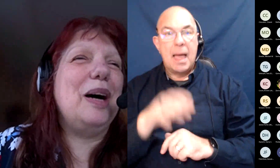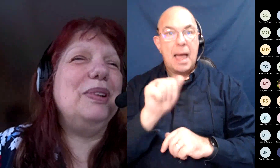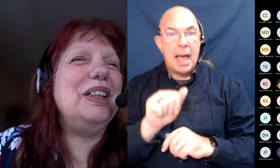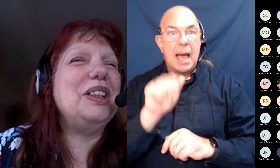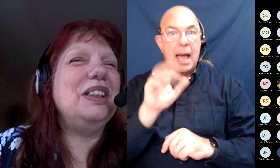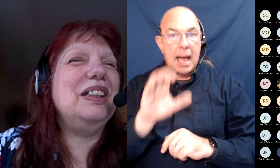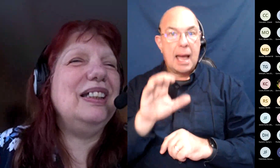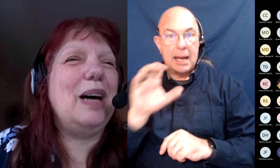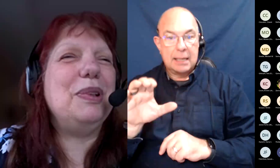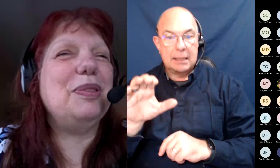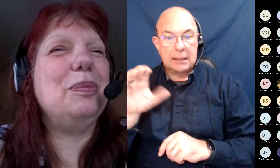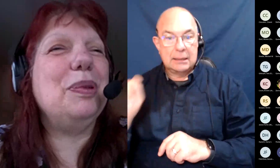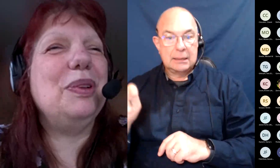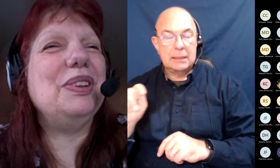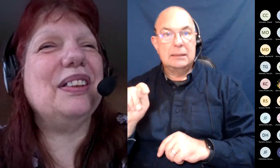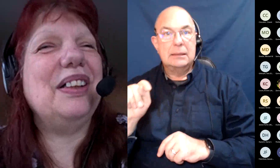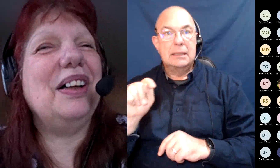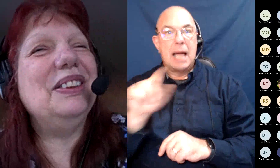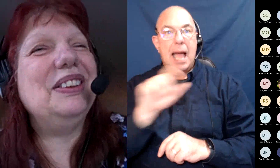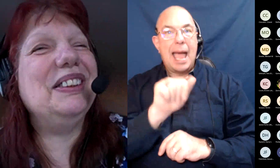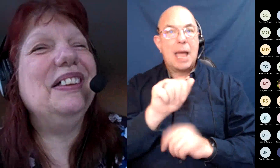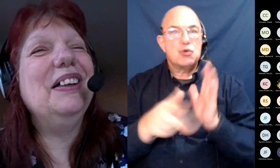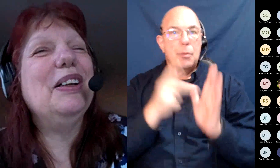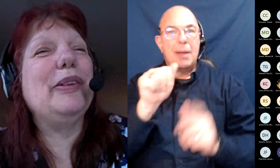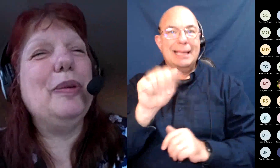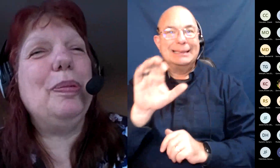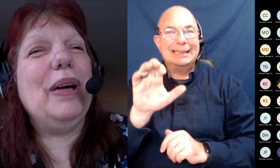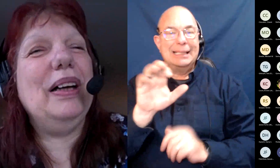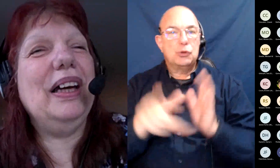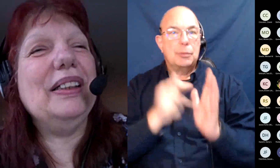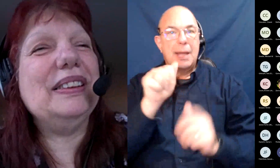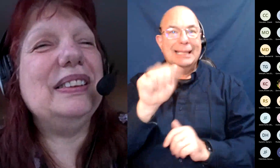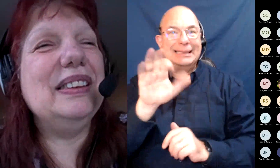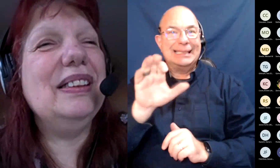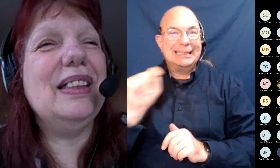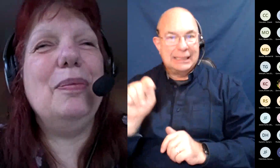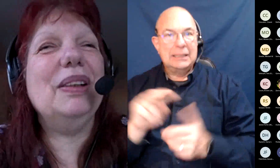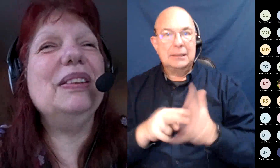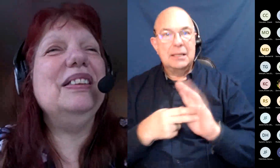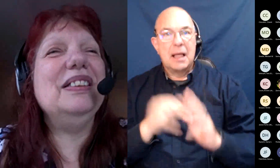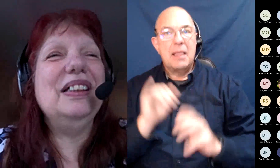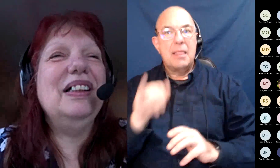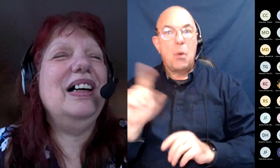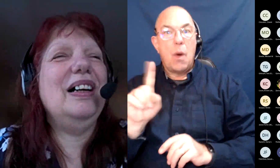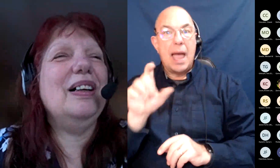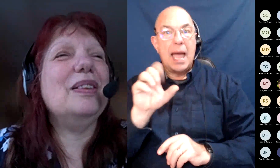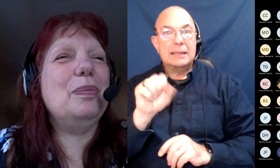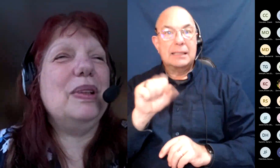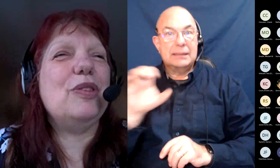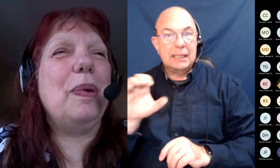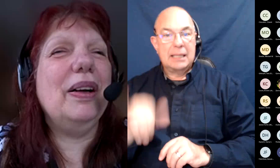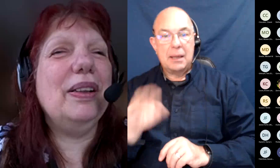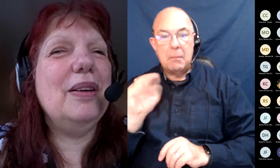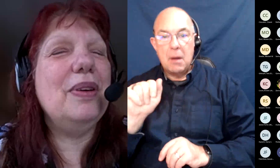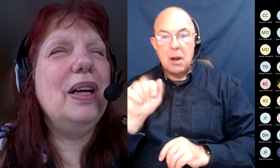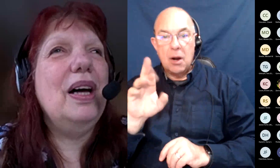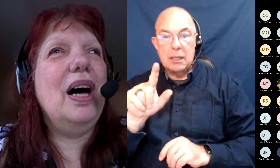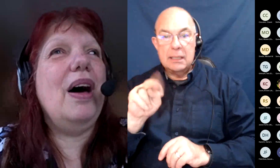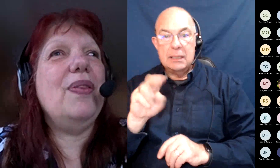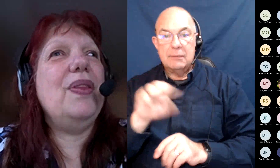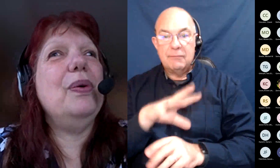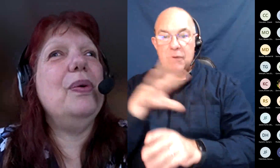Accessibility, Accommodation, and Adaptive Computer Technology group at SSC that Marlene is part